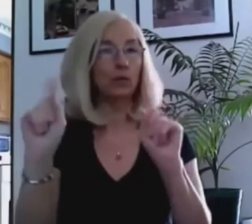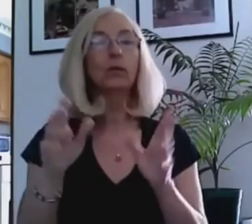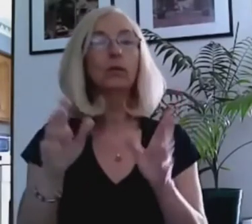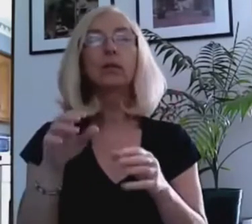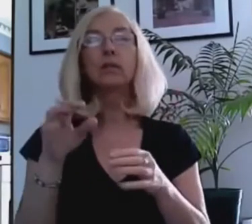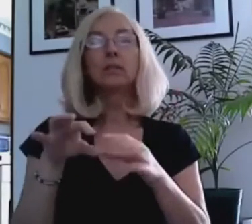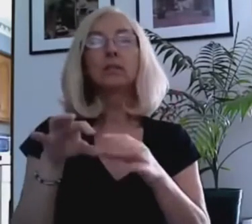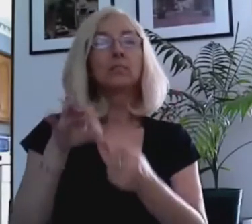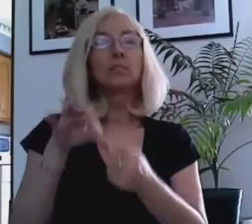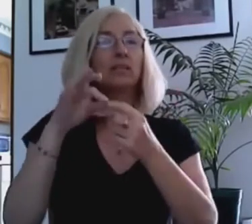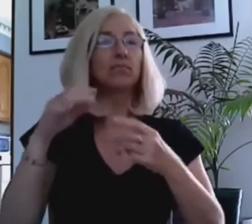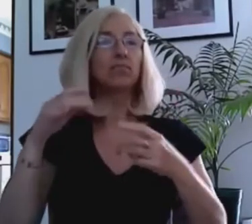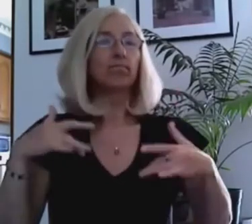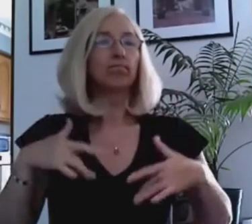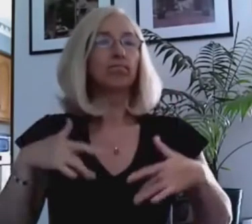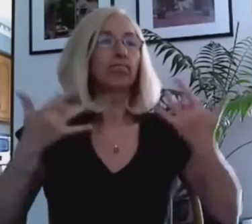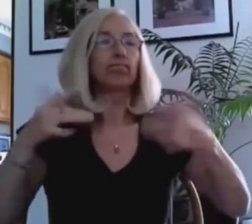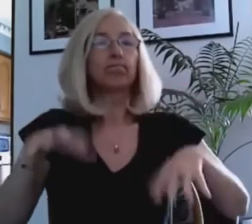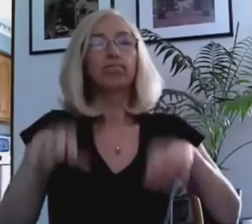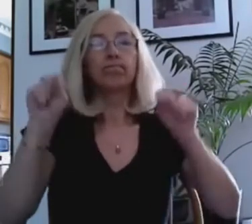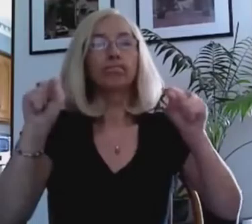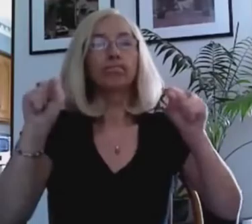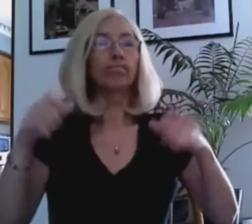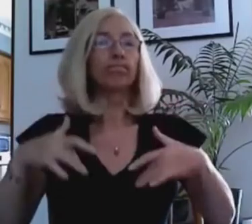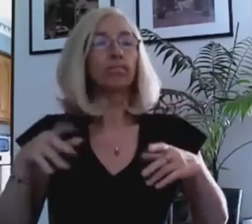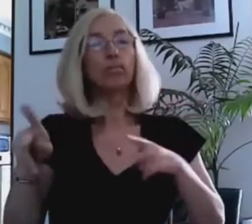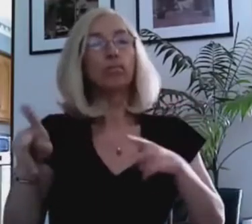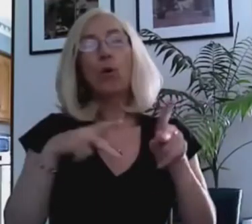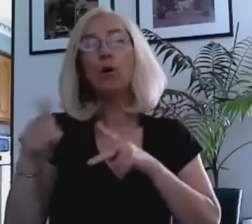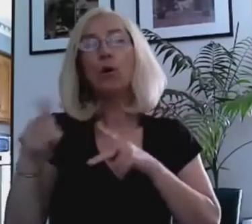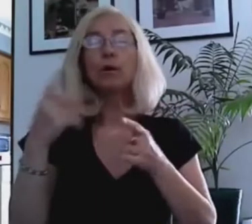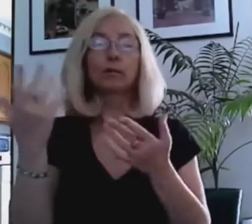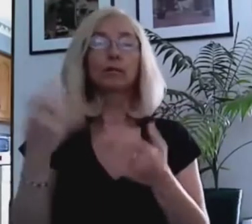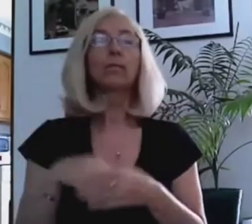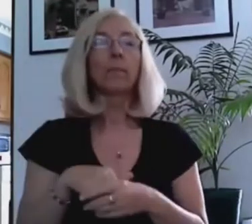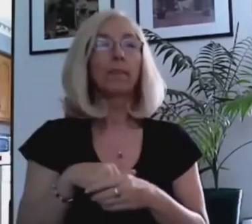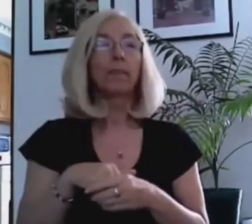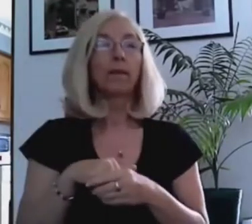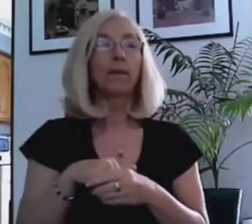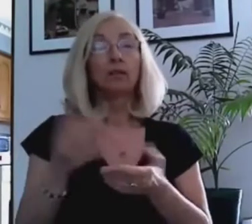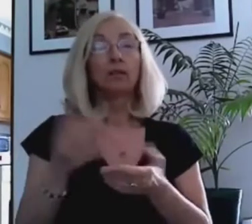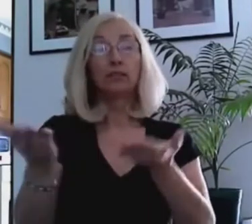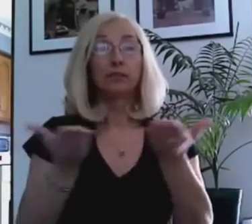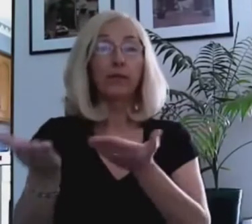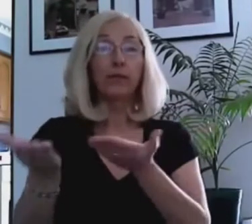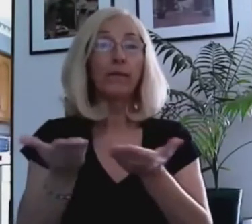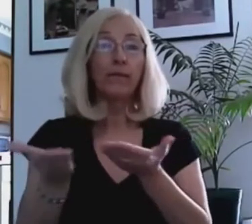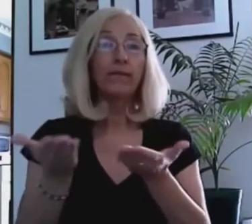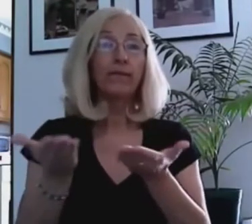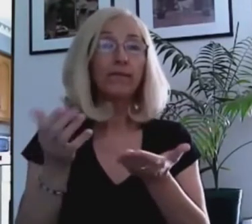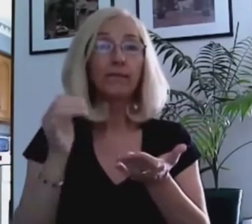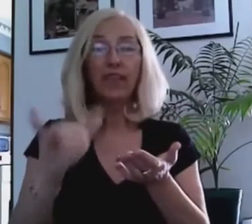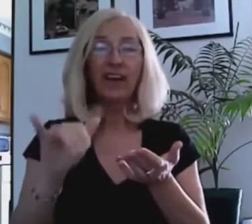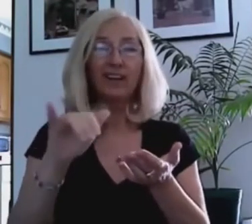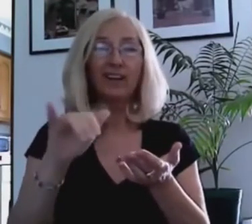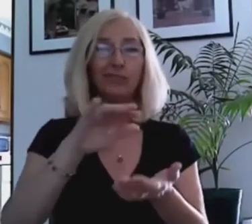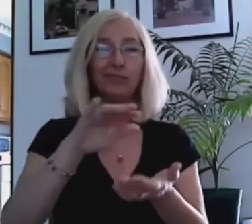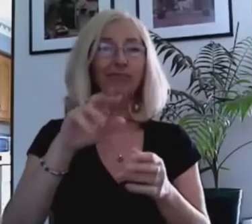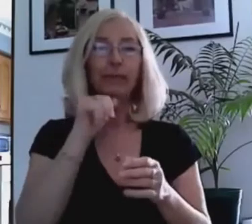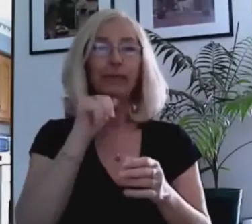I know that there's some churches that offer classes and organizations that offer classes, and there's tons of information out there, and they have special